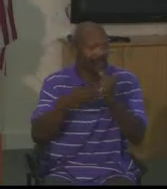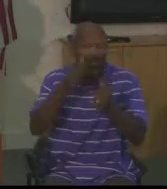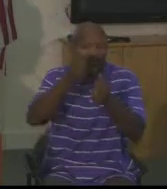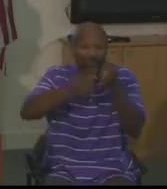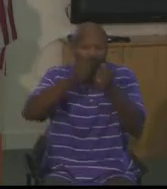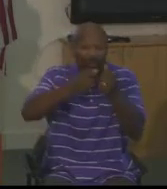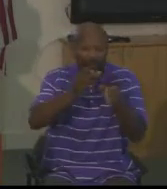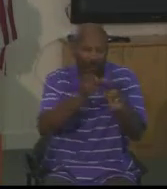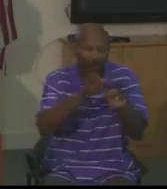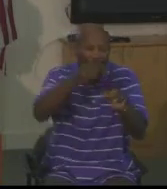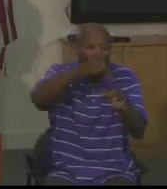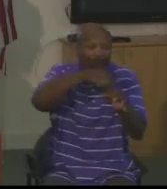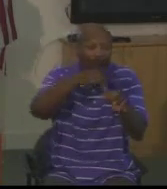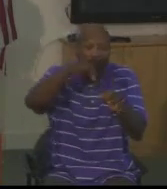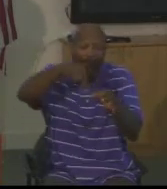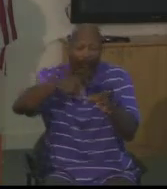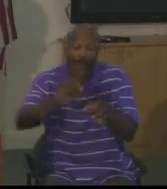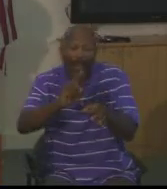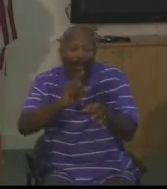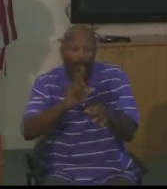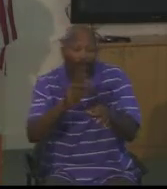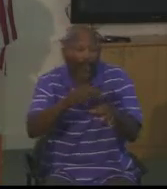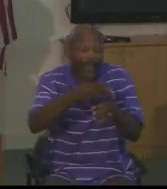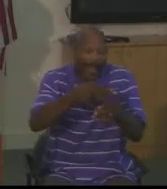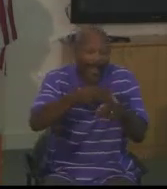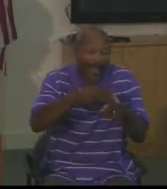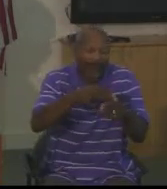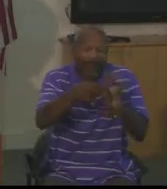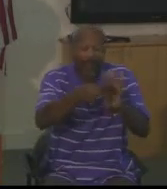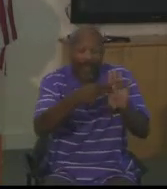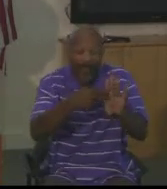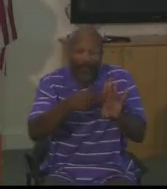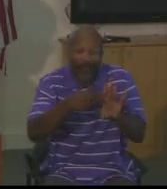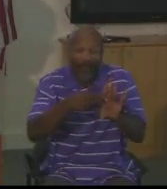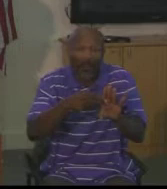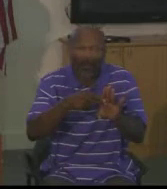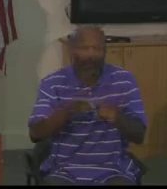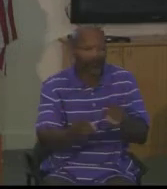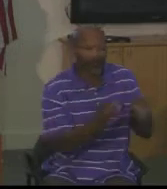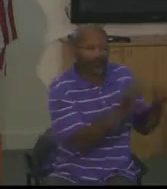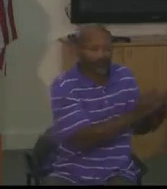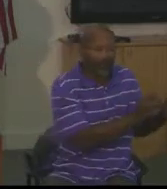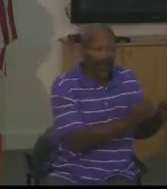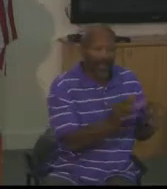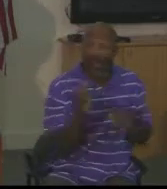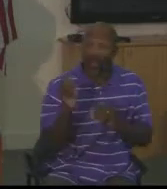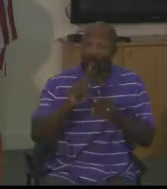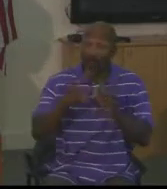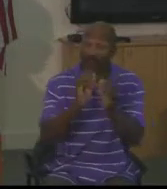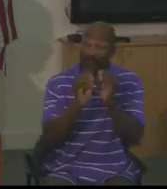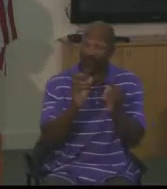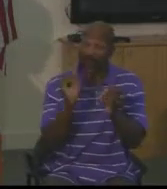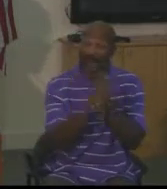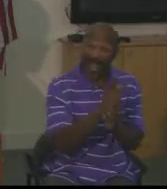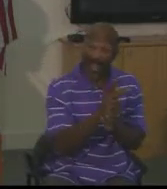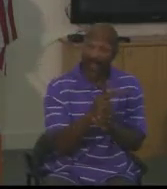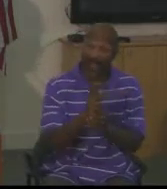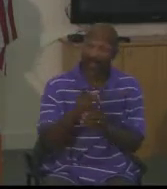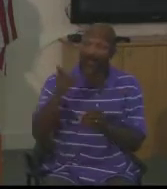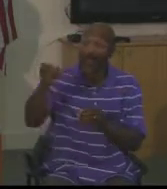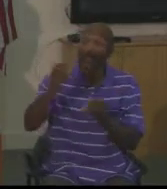bin has what screws, and then you can set them aside, pull them back out when you're ready to put it back together. And then you can put